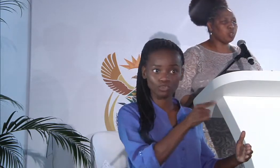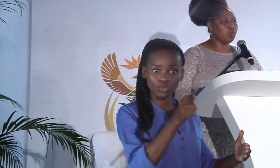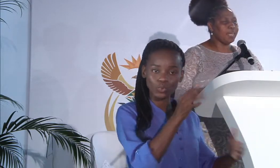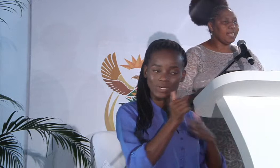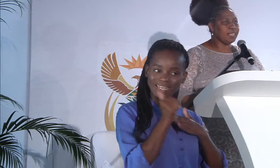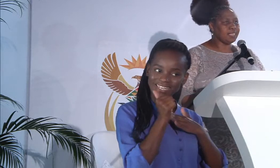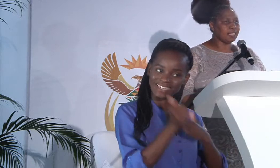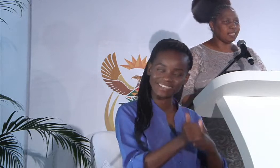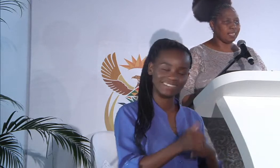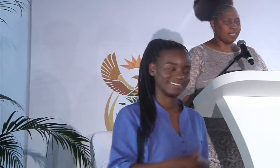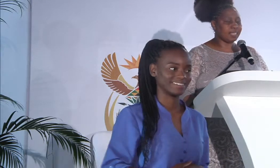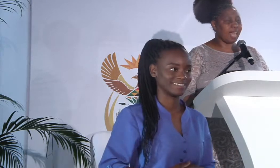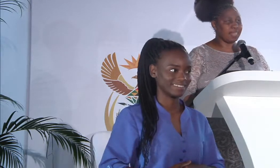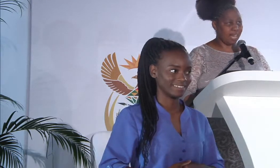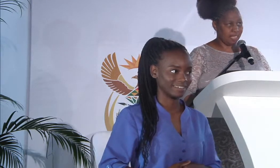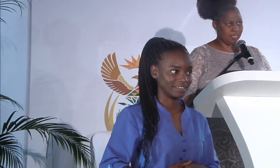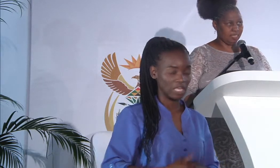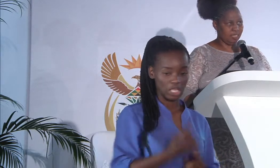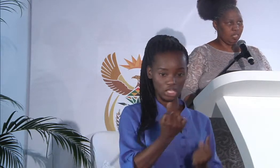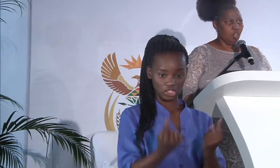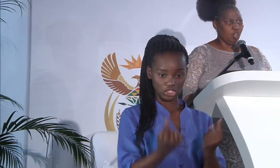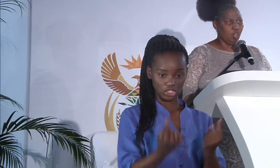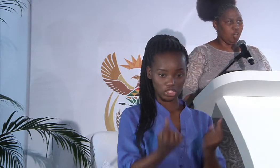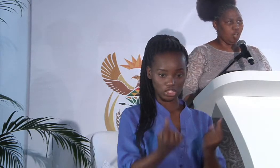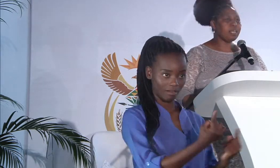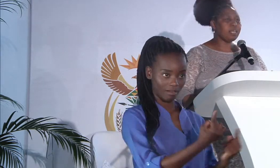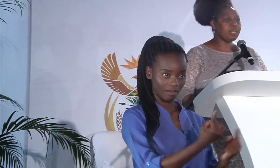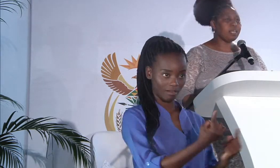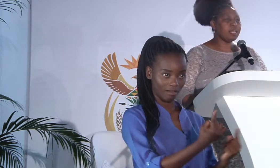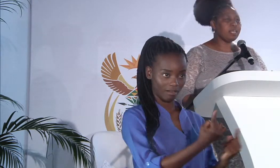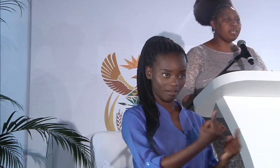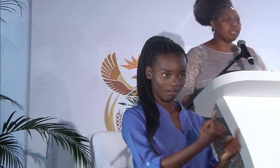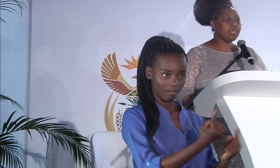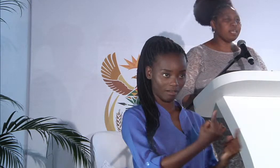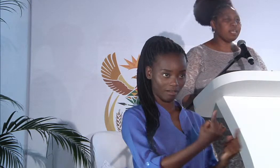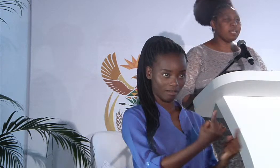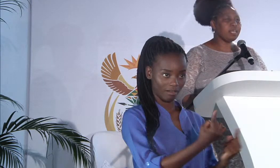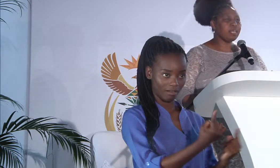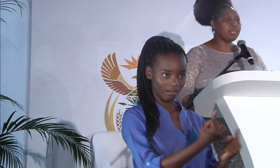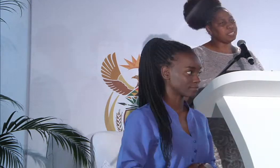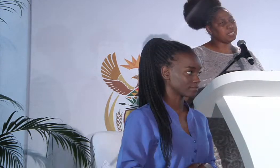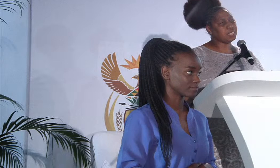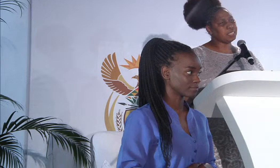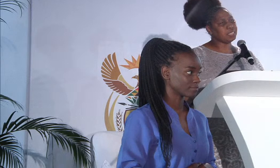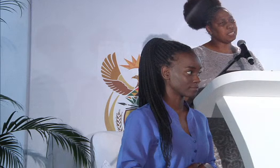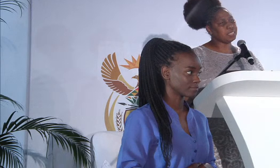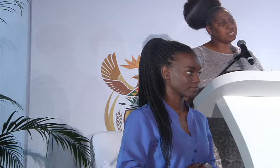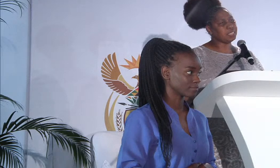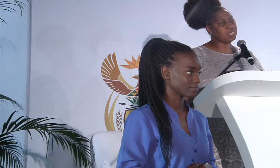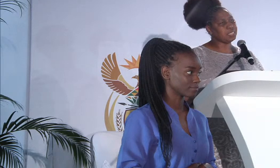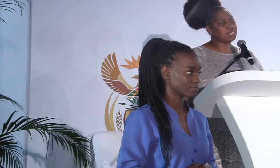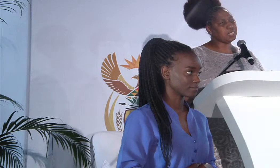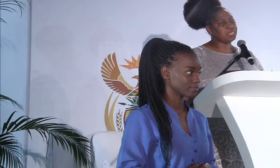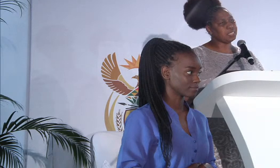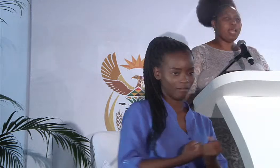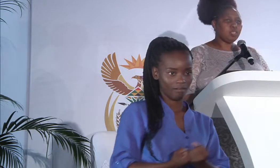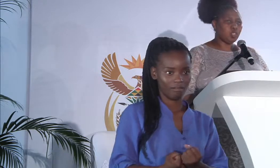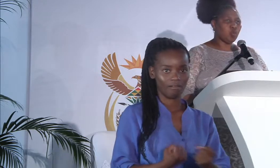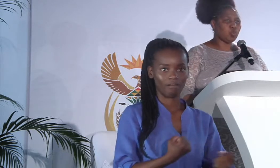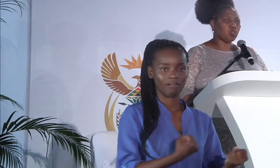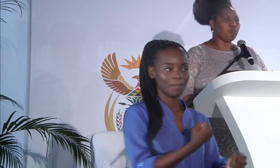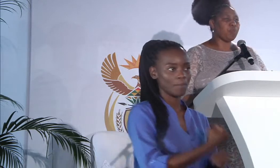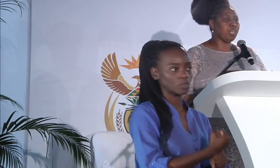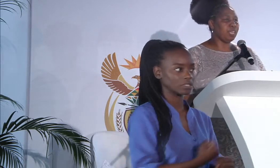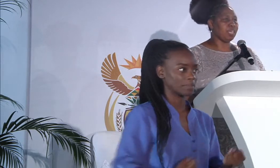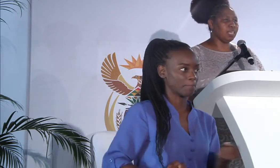to lead each other. We want you to rely on each other. We want you